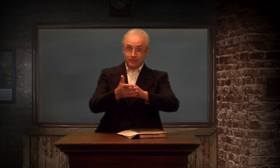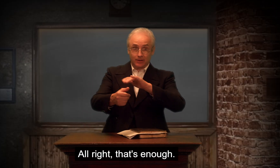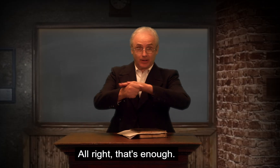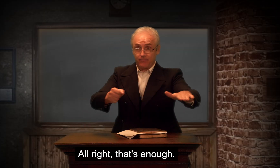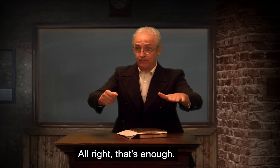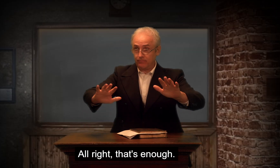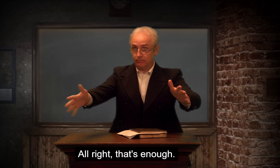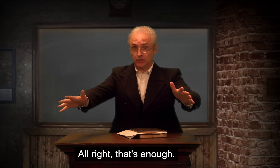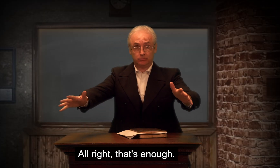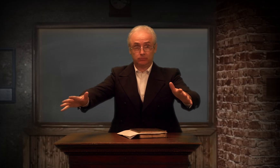All right, that's enough.